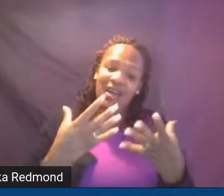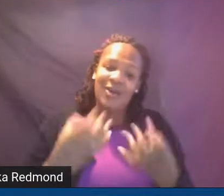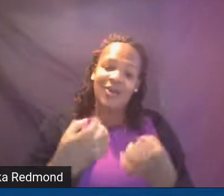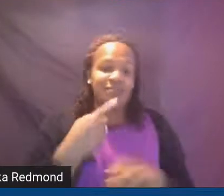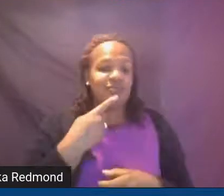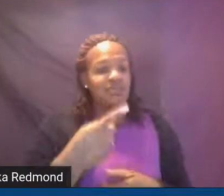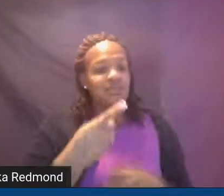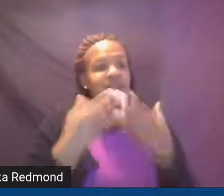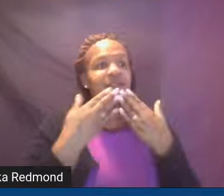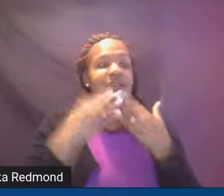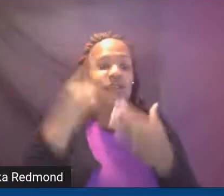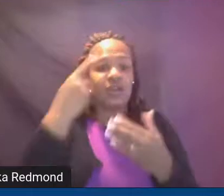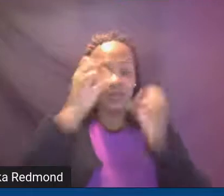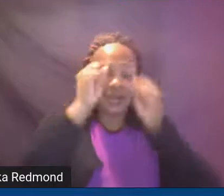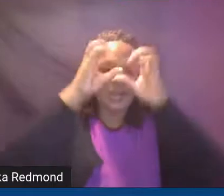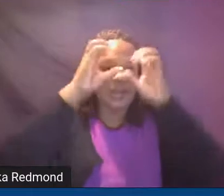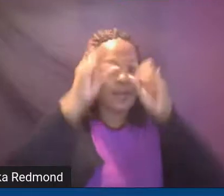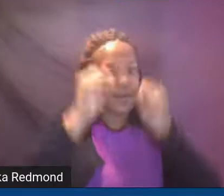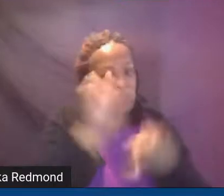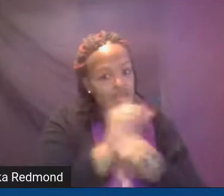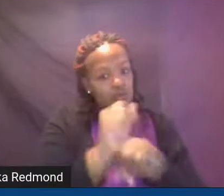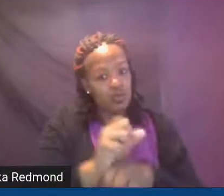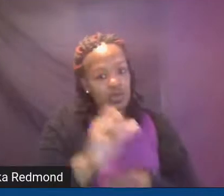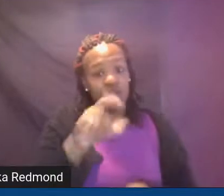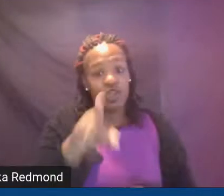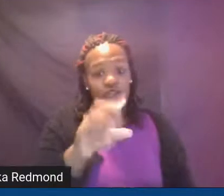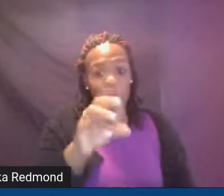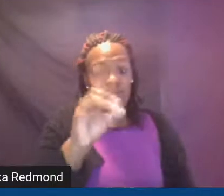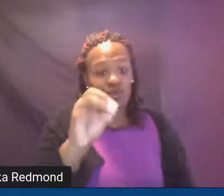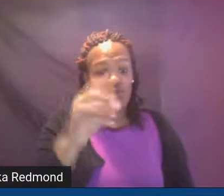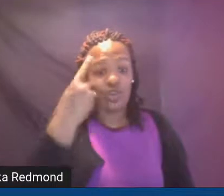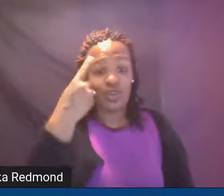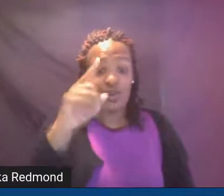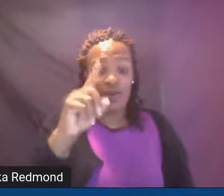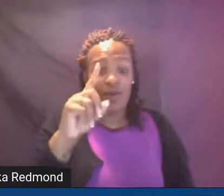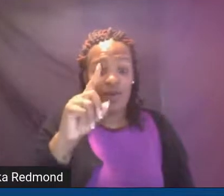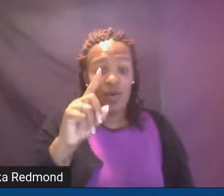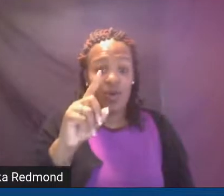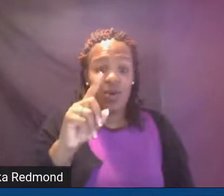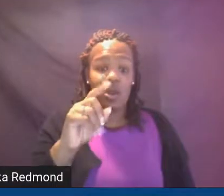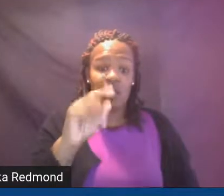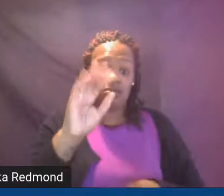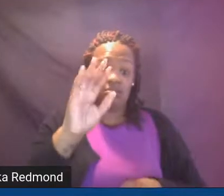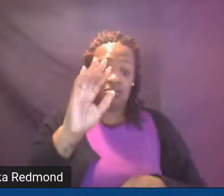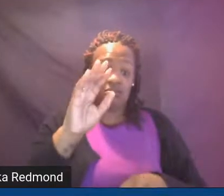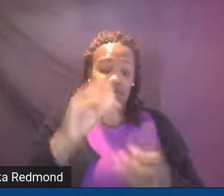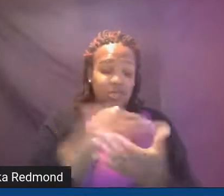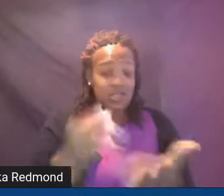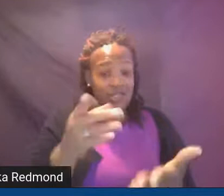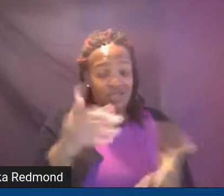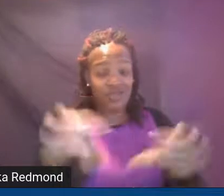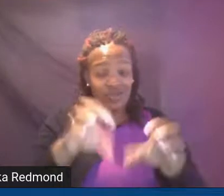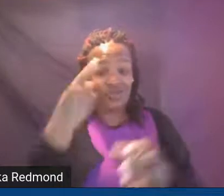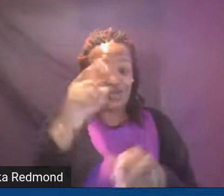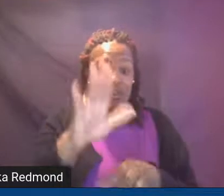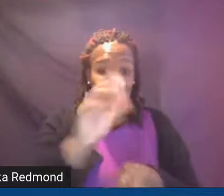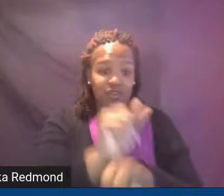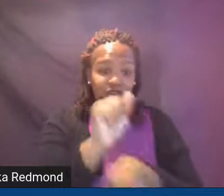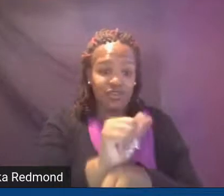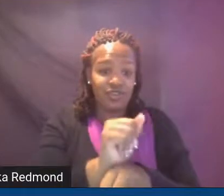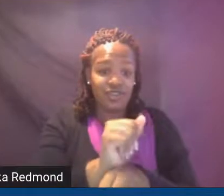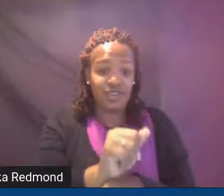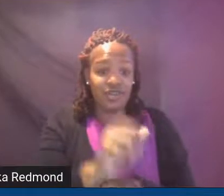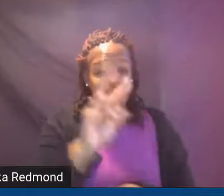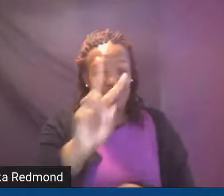support people with neurodiversity for sure. I think the role that industry plays is twofold,